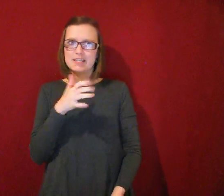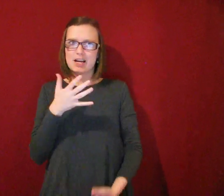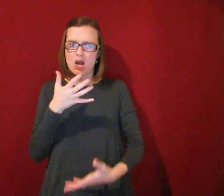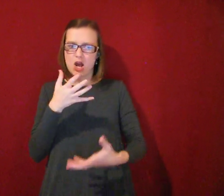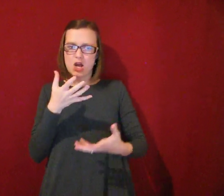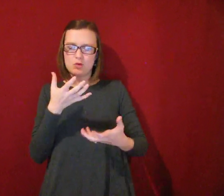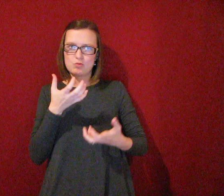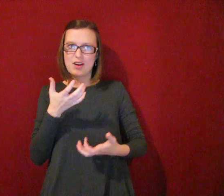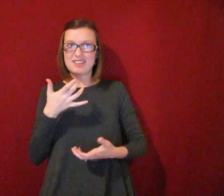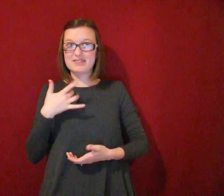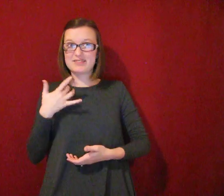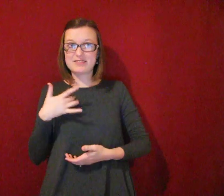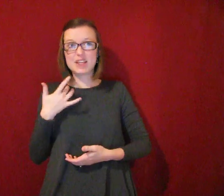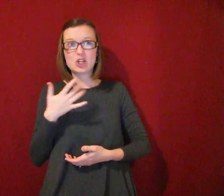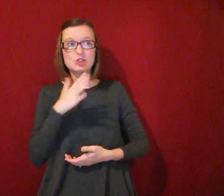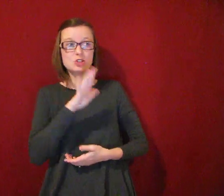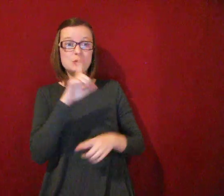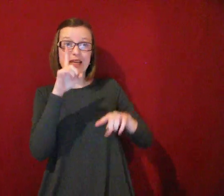based on your qualifications.